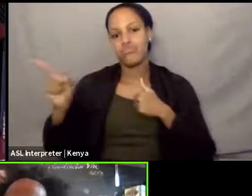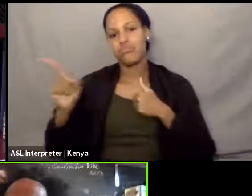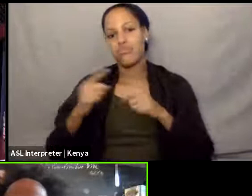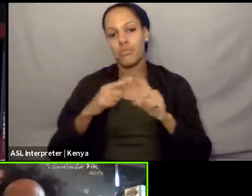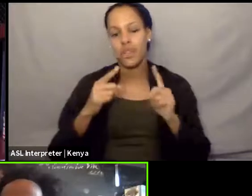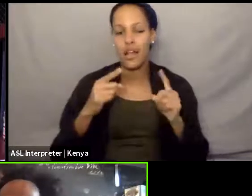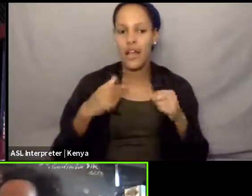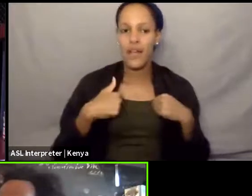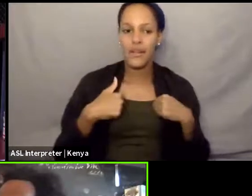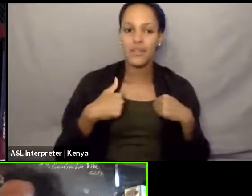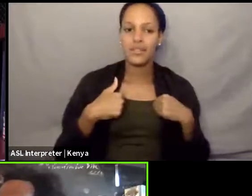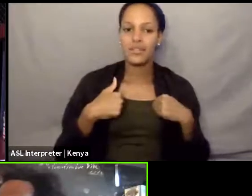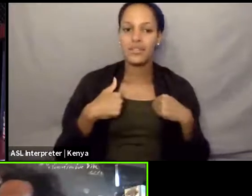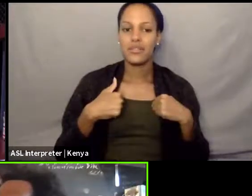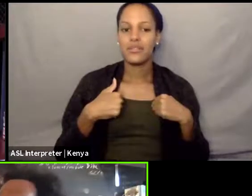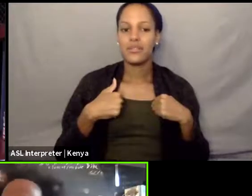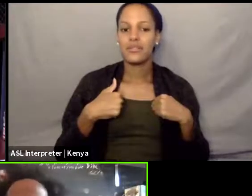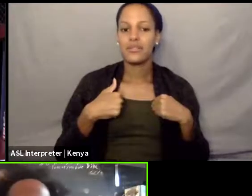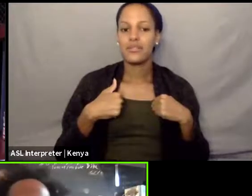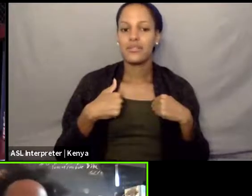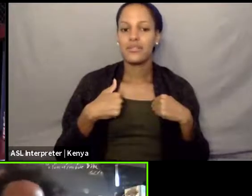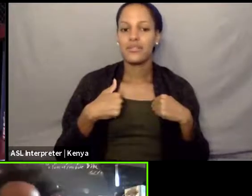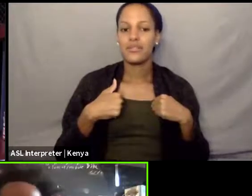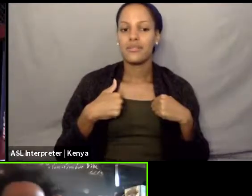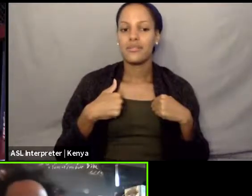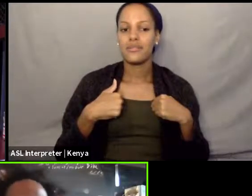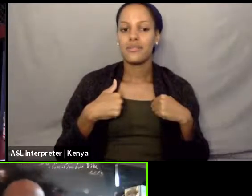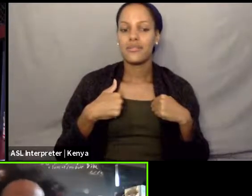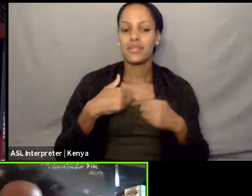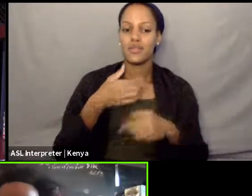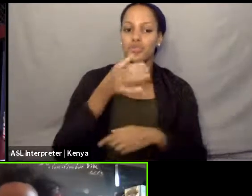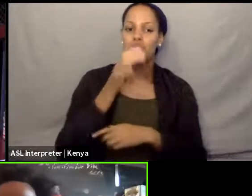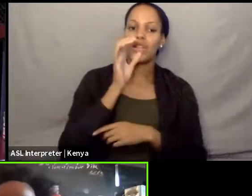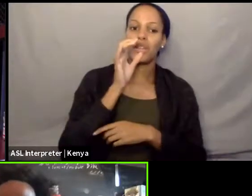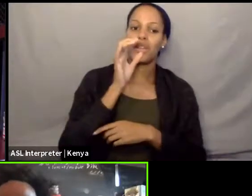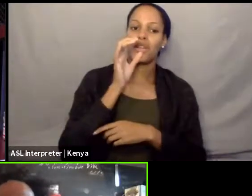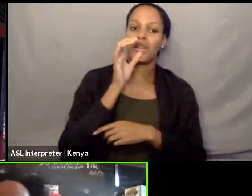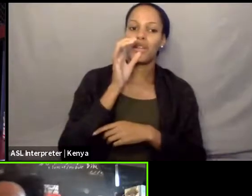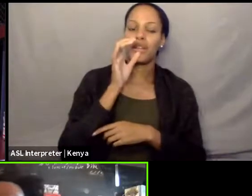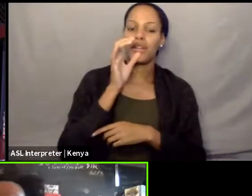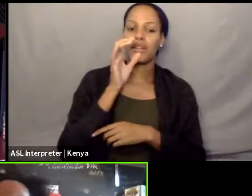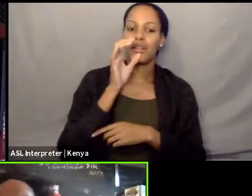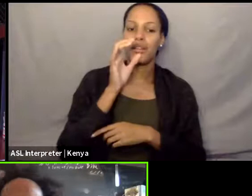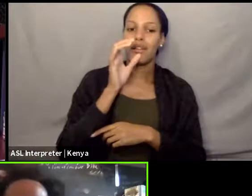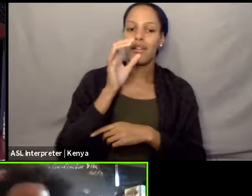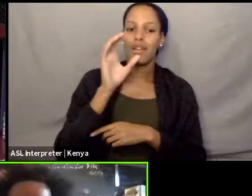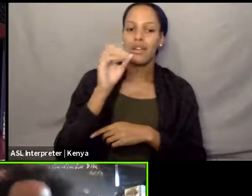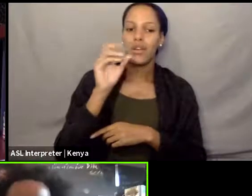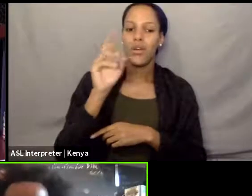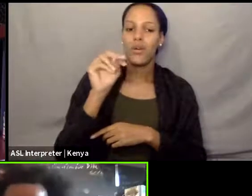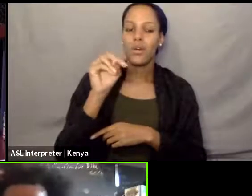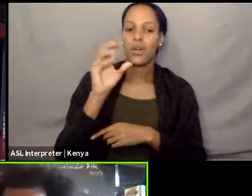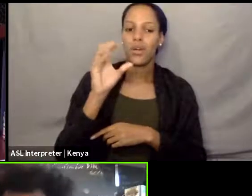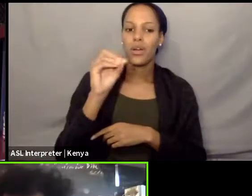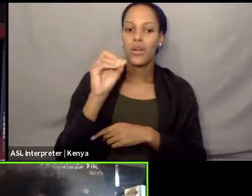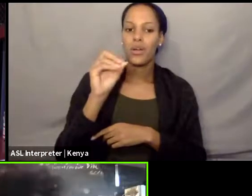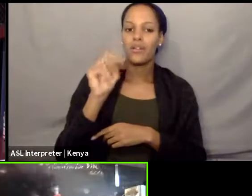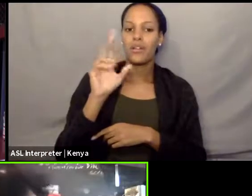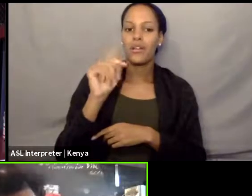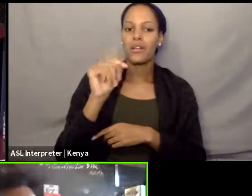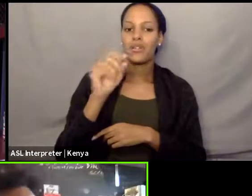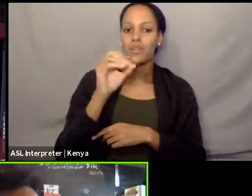I was doing a rinse with coconut oil in my mouth. I was just walking quietly to